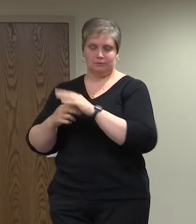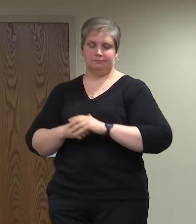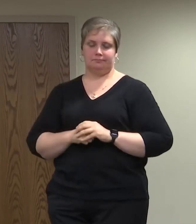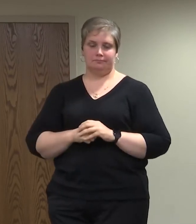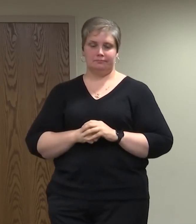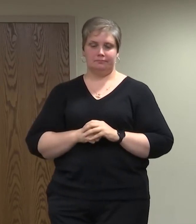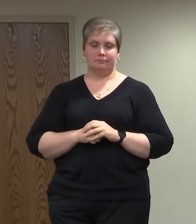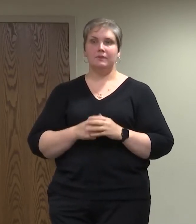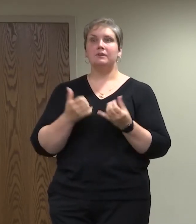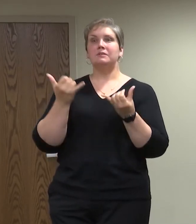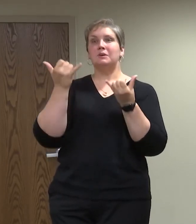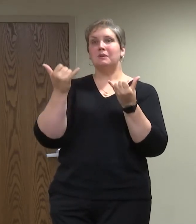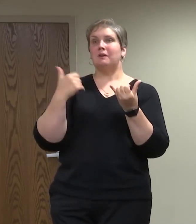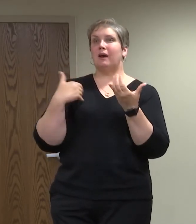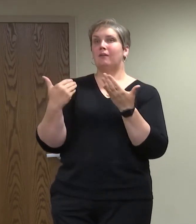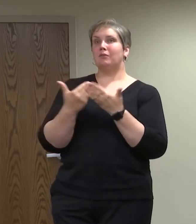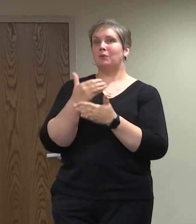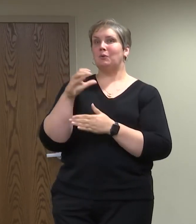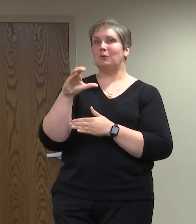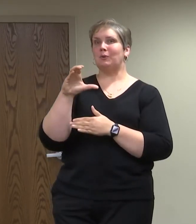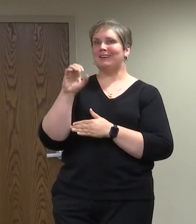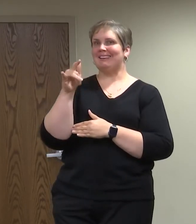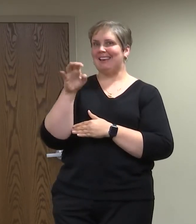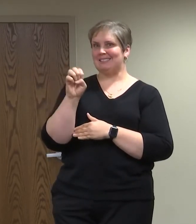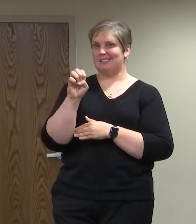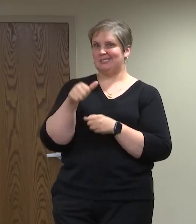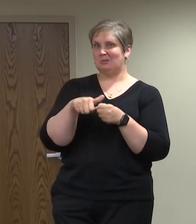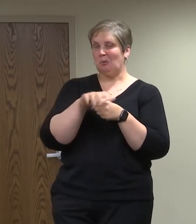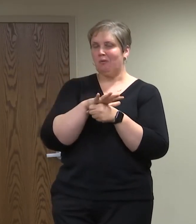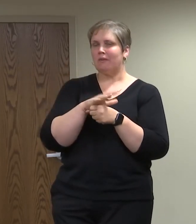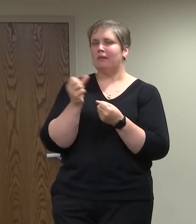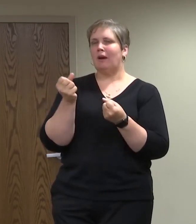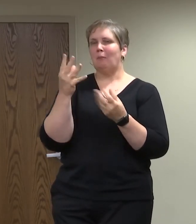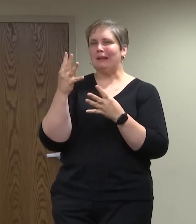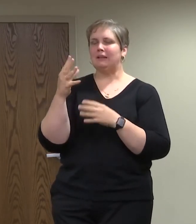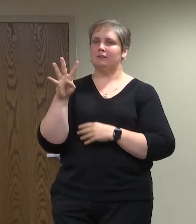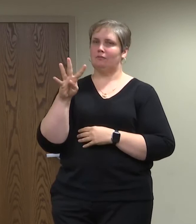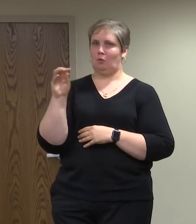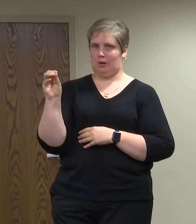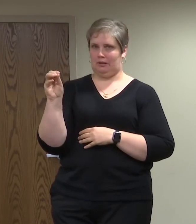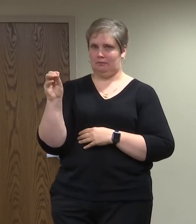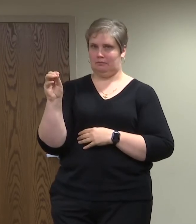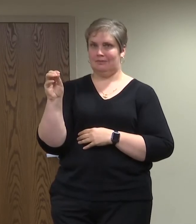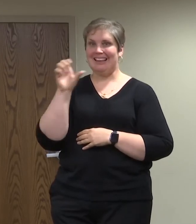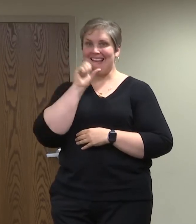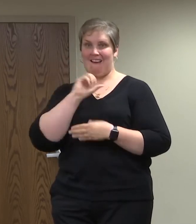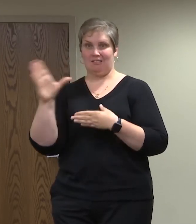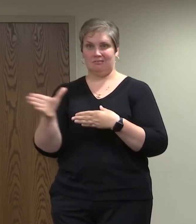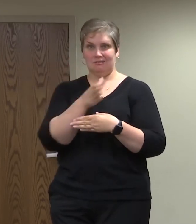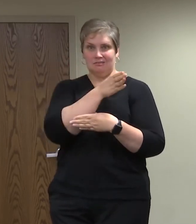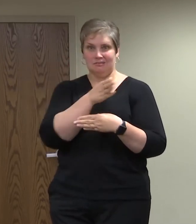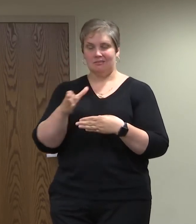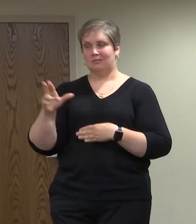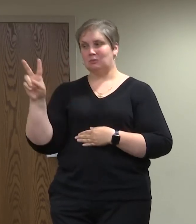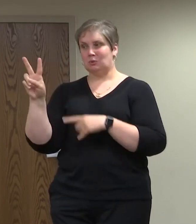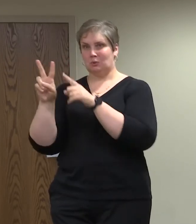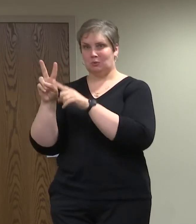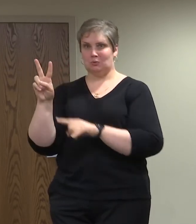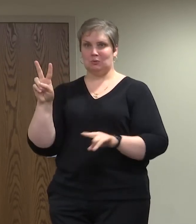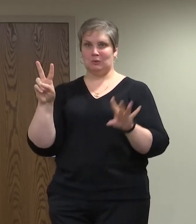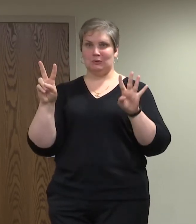being reported are 40, and those ages are anywhere from 2 years to 68. This brings our total